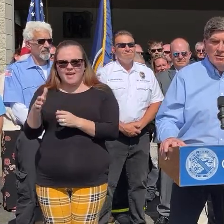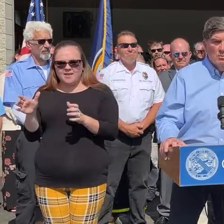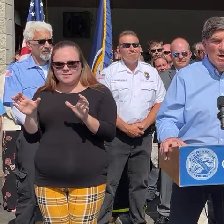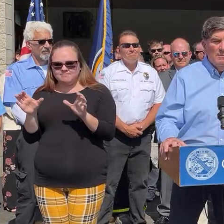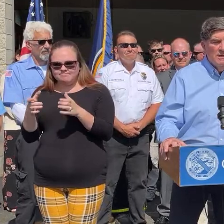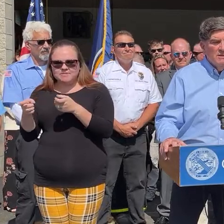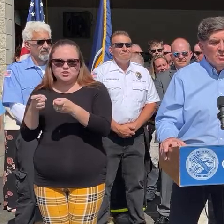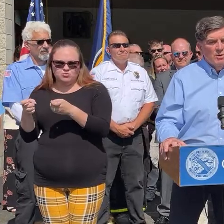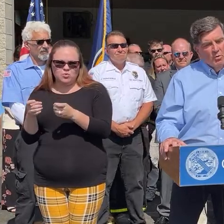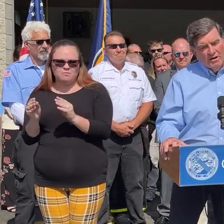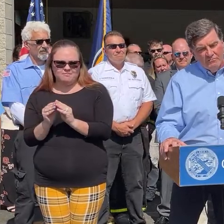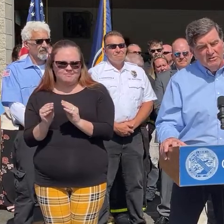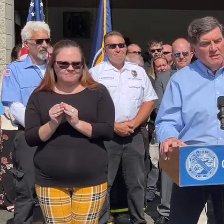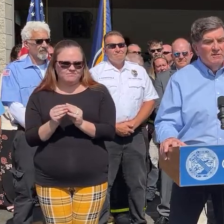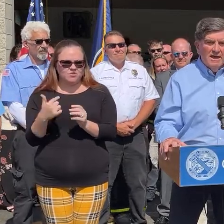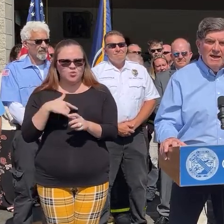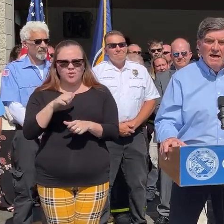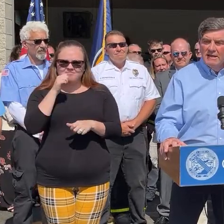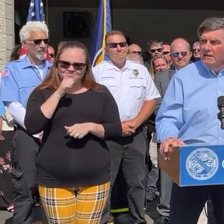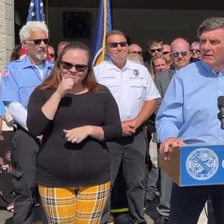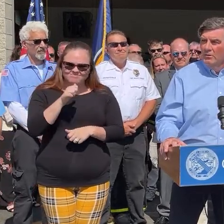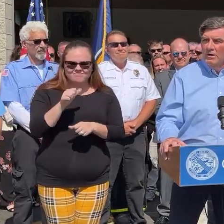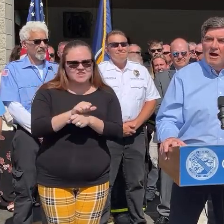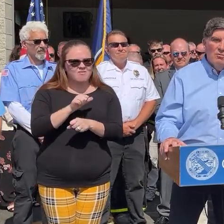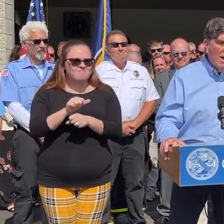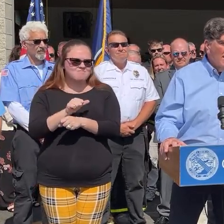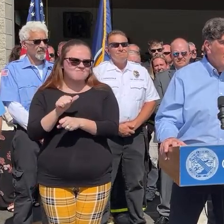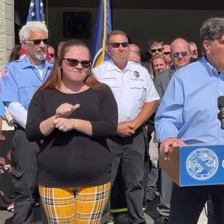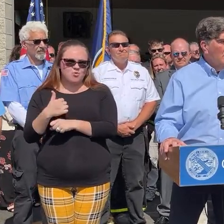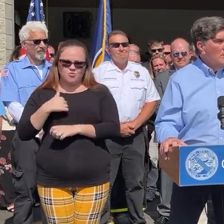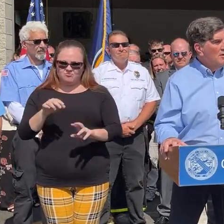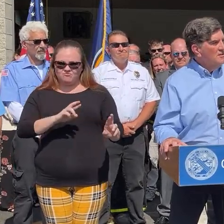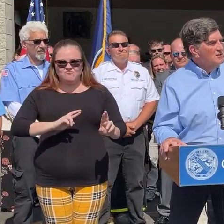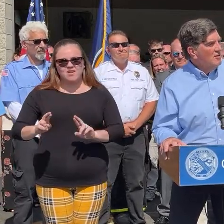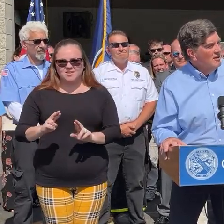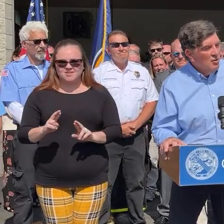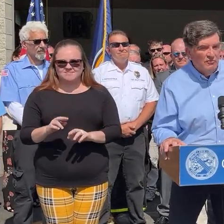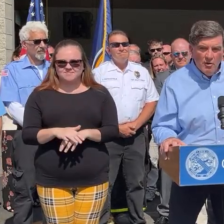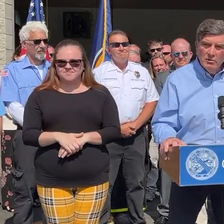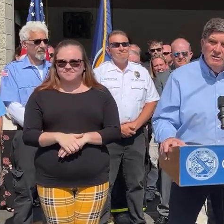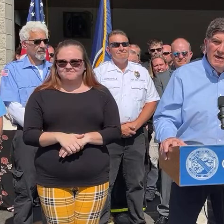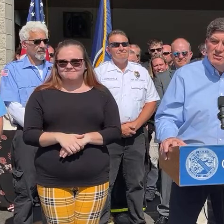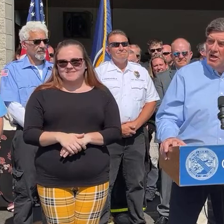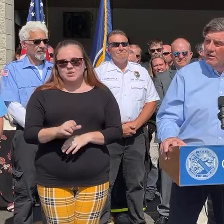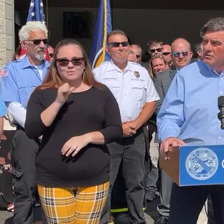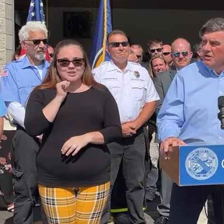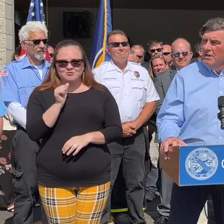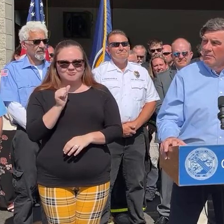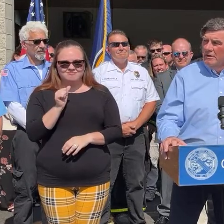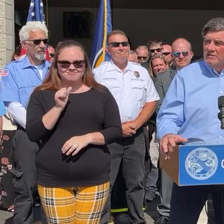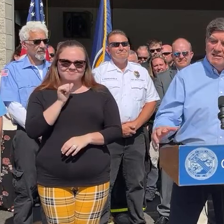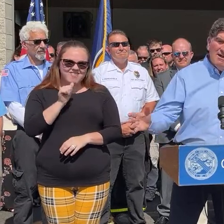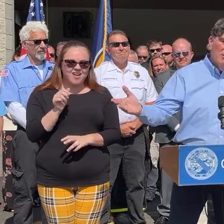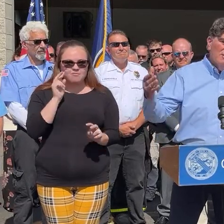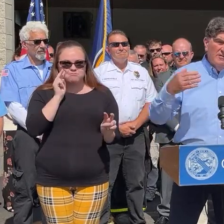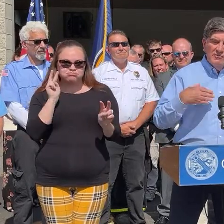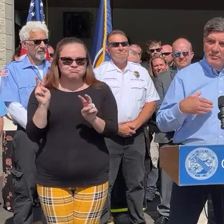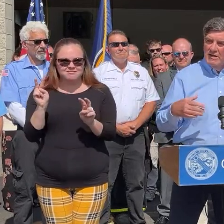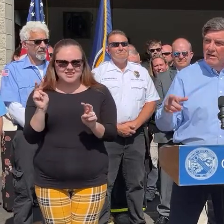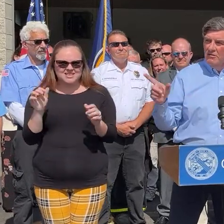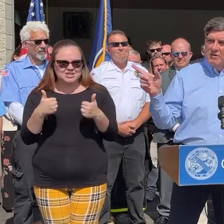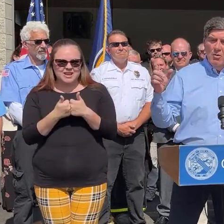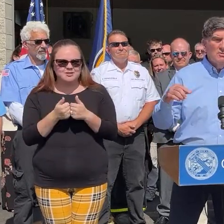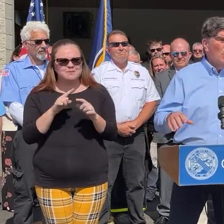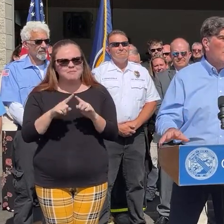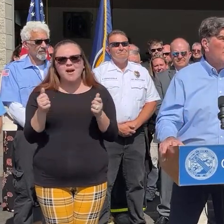bit more as well? So we work every single day on it. We are ready. We don't necessarily look forward to that challenge, but it's the efforts of